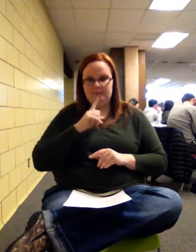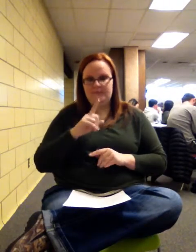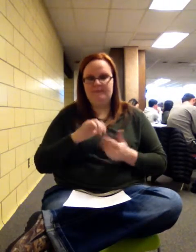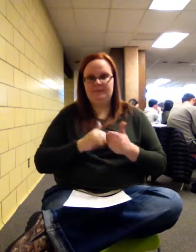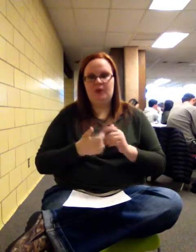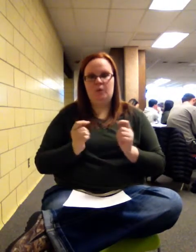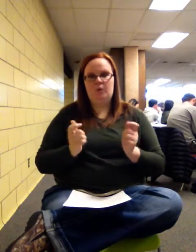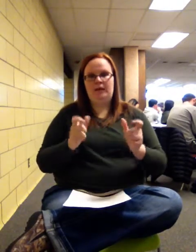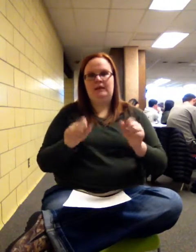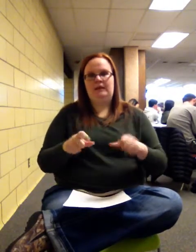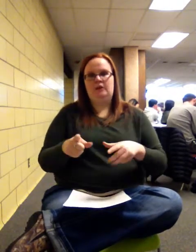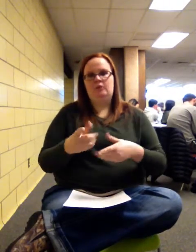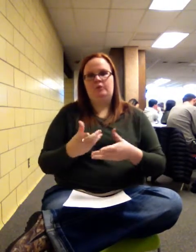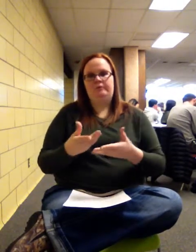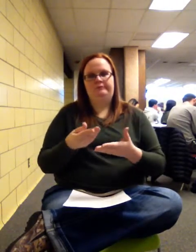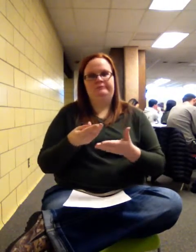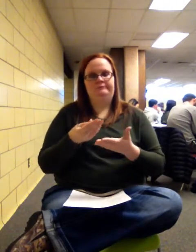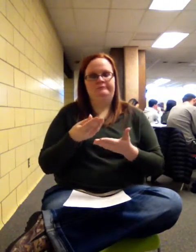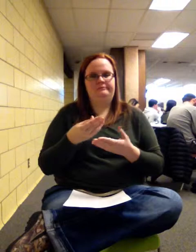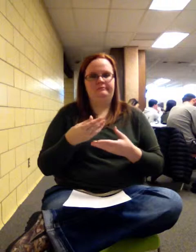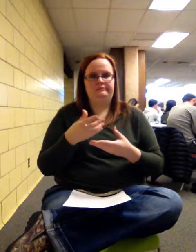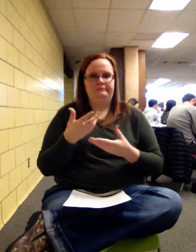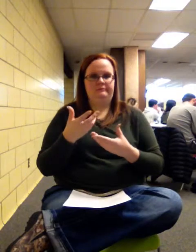that investment sold if you need your money back.